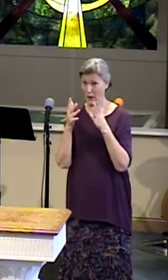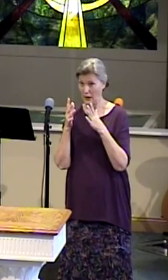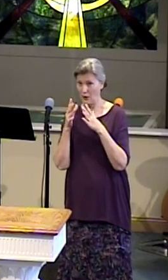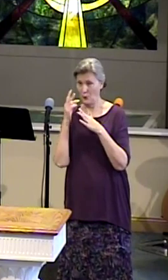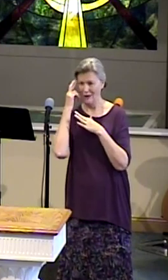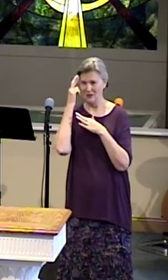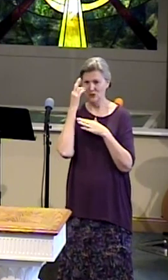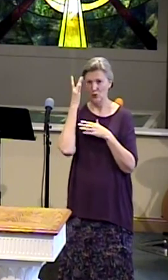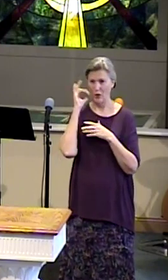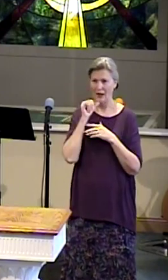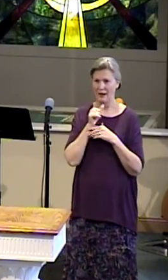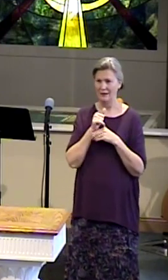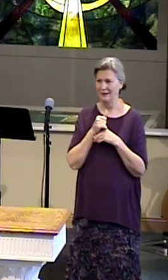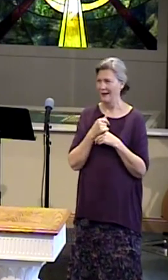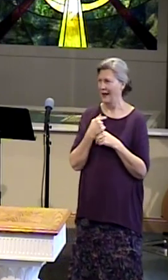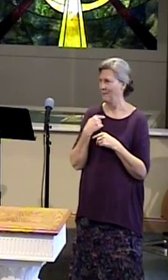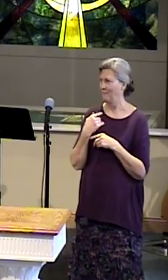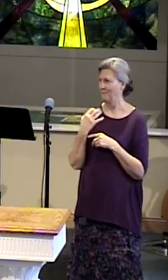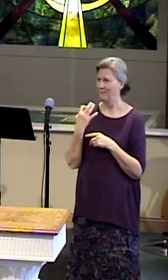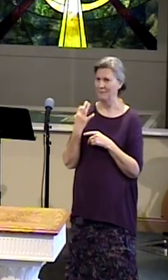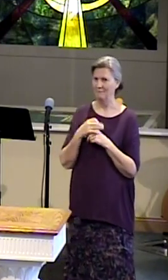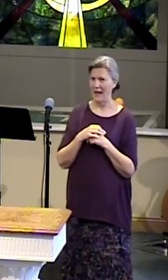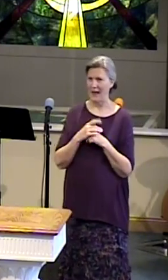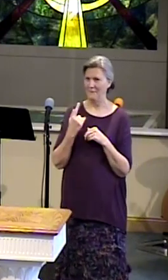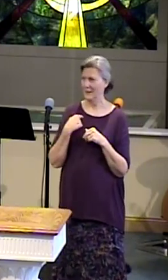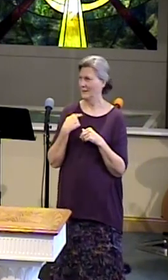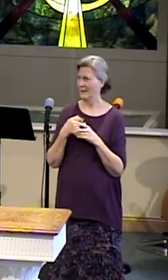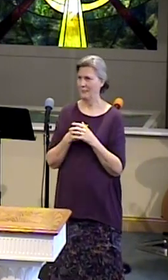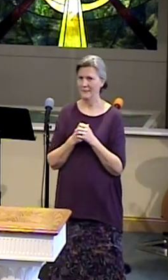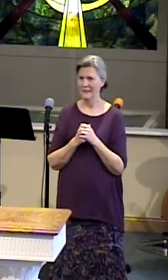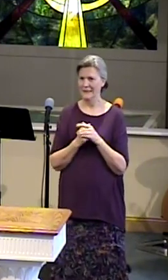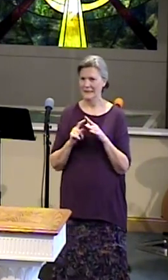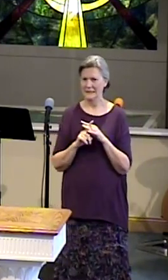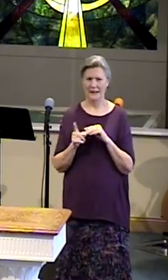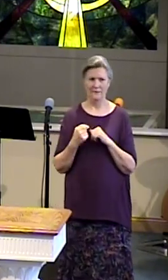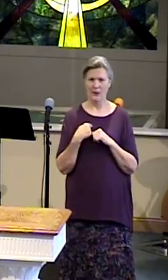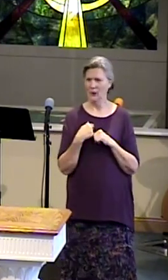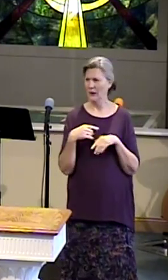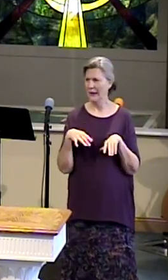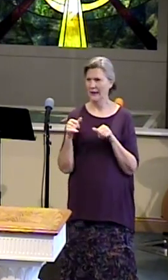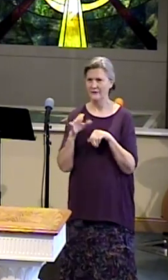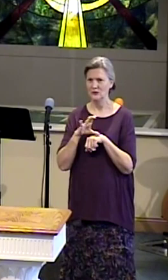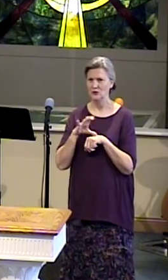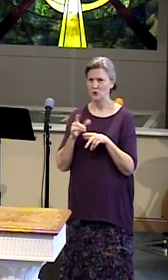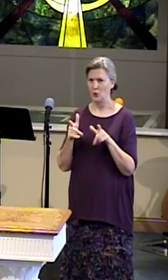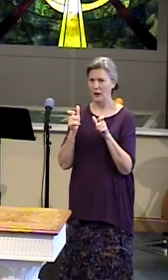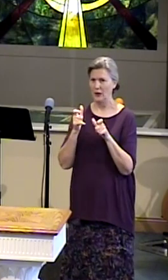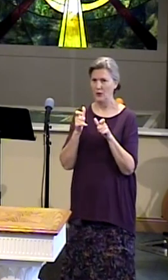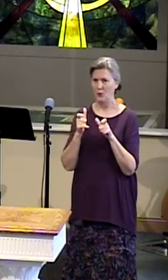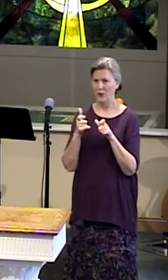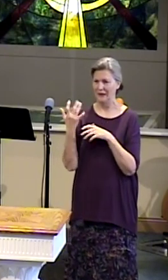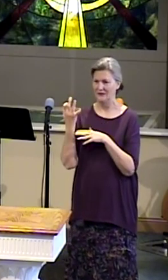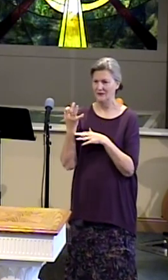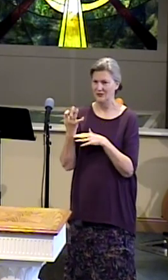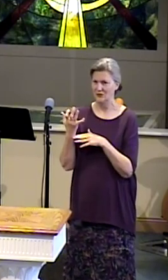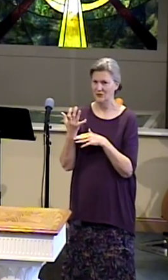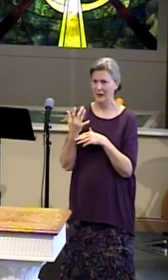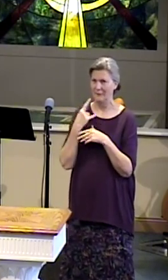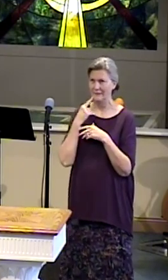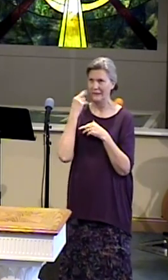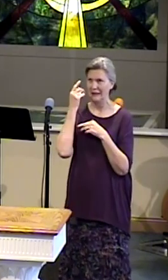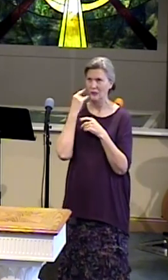Well, I better get out of here quick when he gets done preaching. Otherwise, I'm going to have to come up with some ideas on why I didn't.